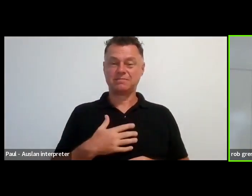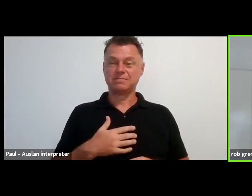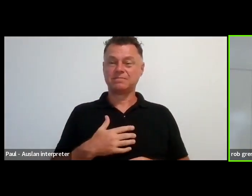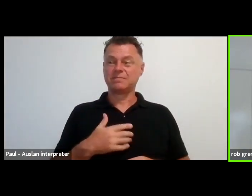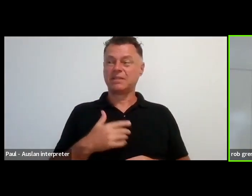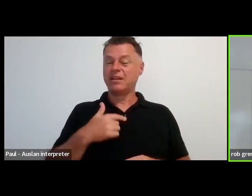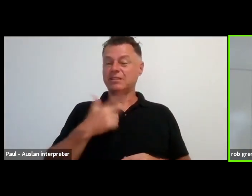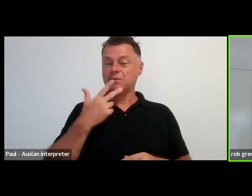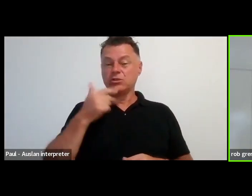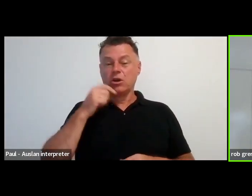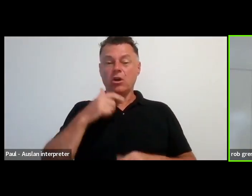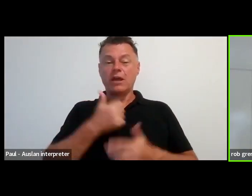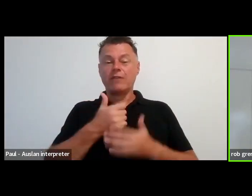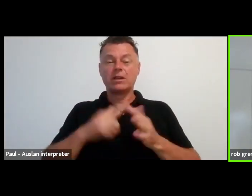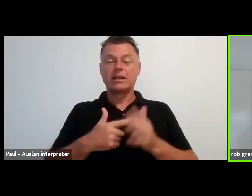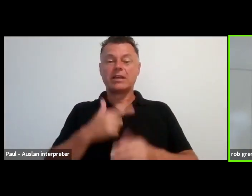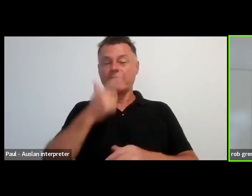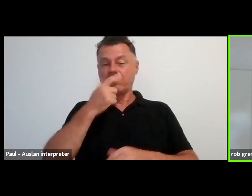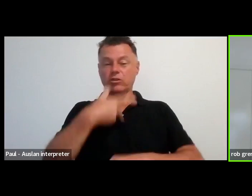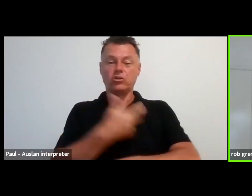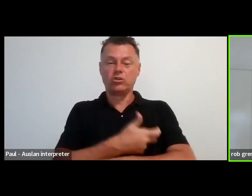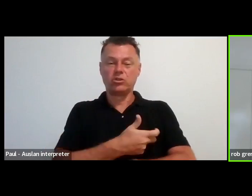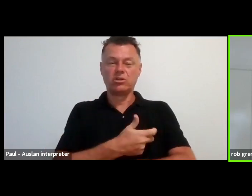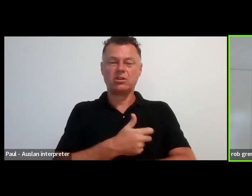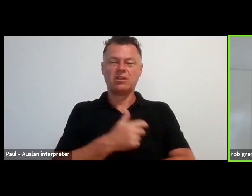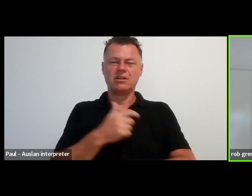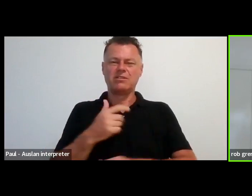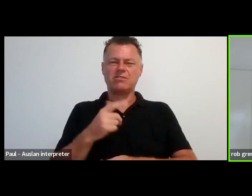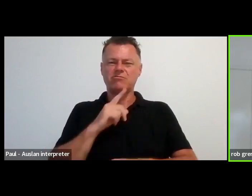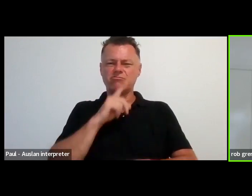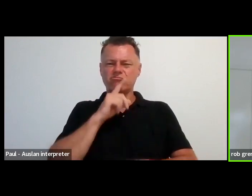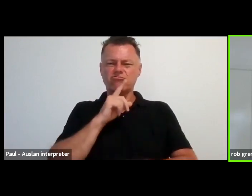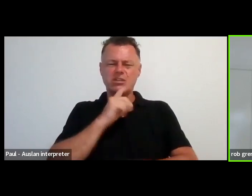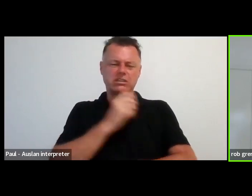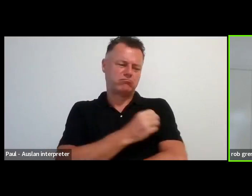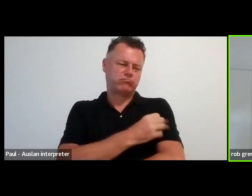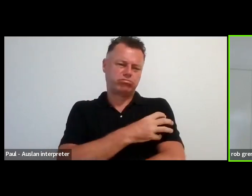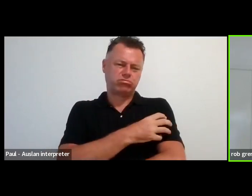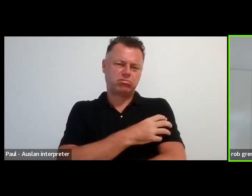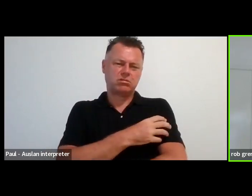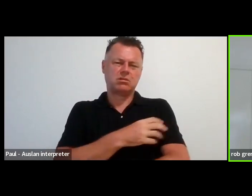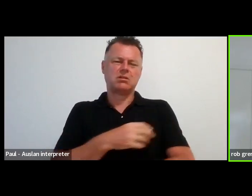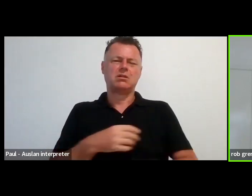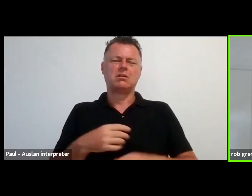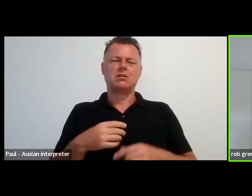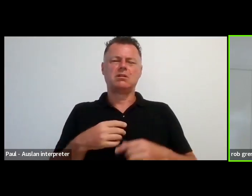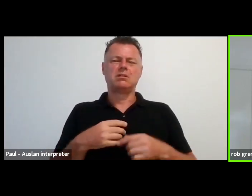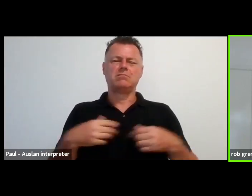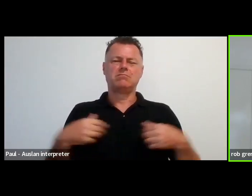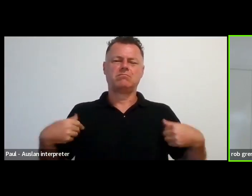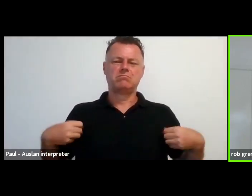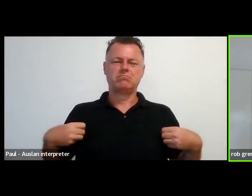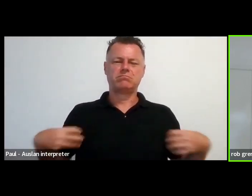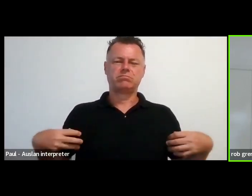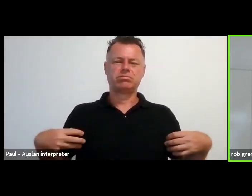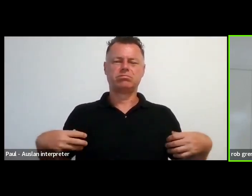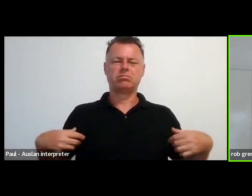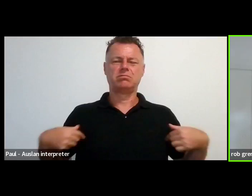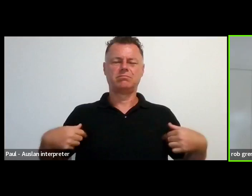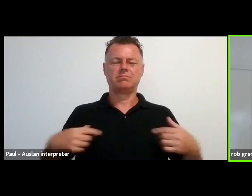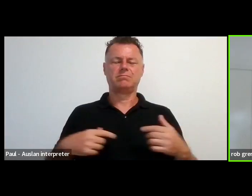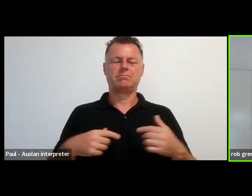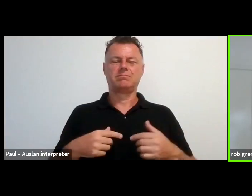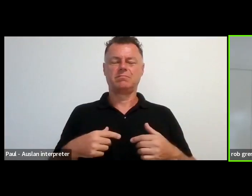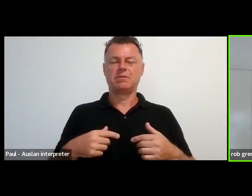flu injection, you actually end up with a great big red mark on your arm and also swollen lymph glands for sometimes up to a